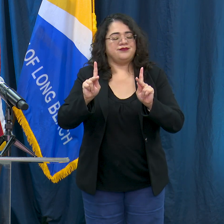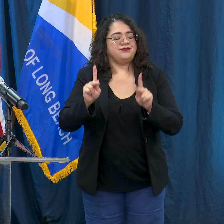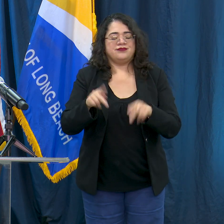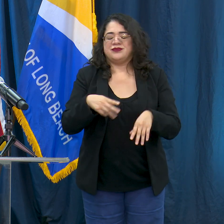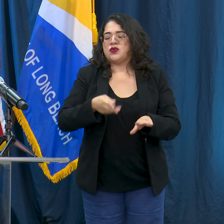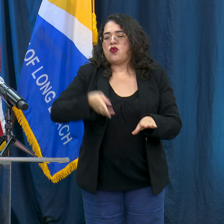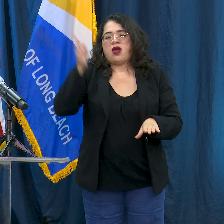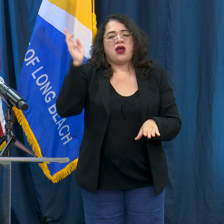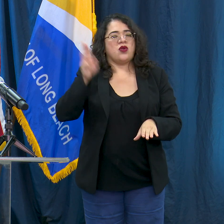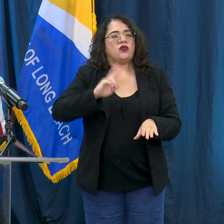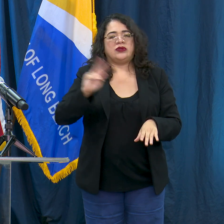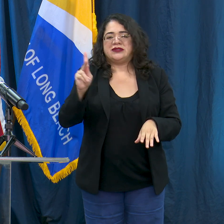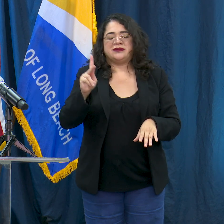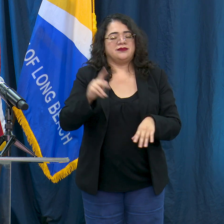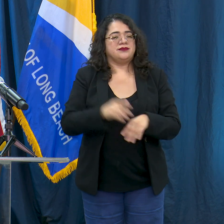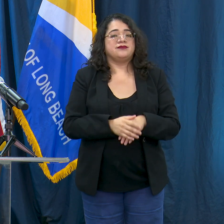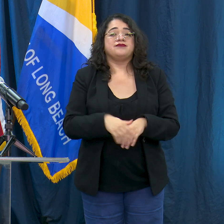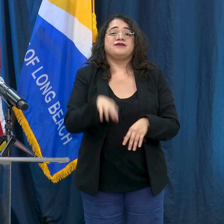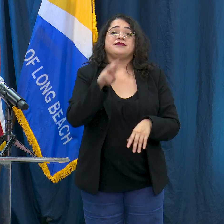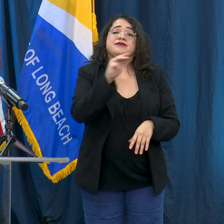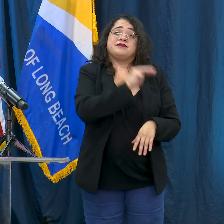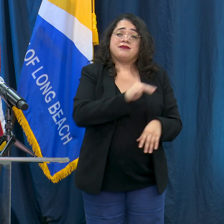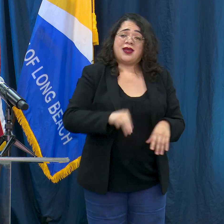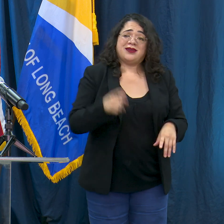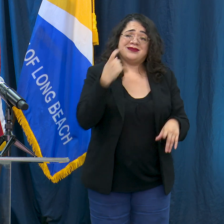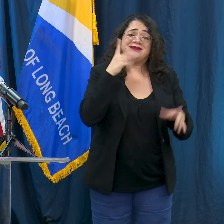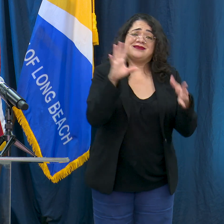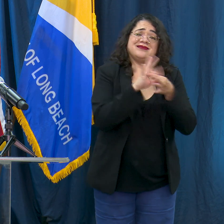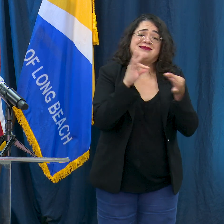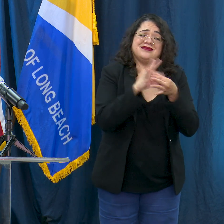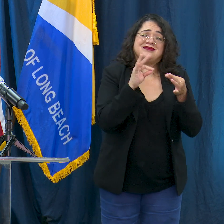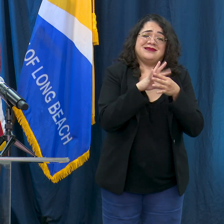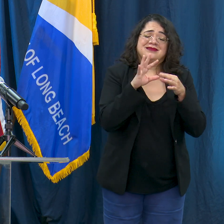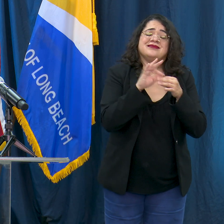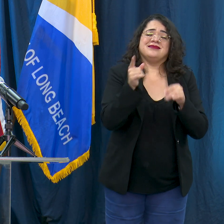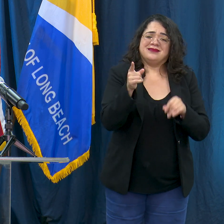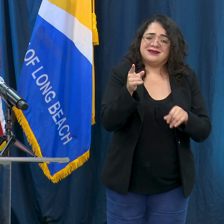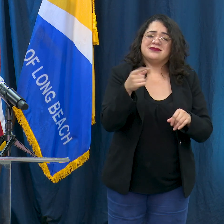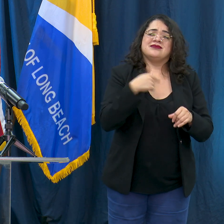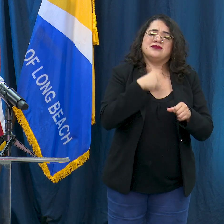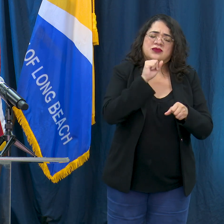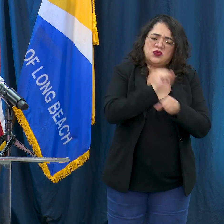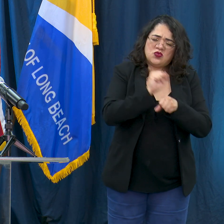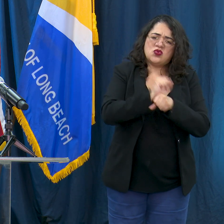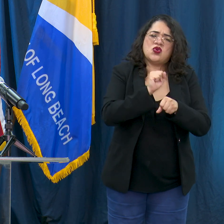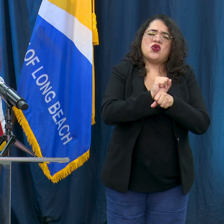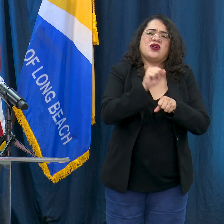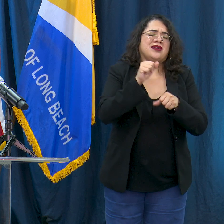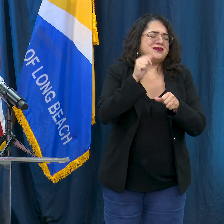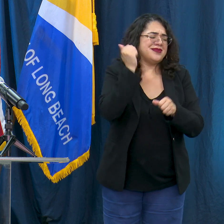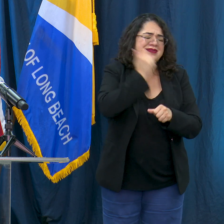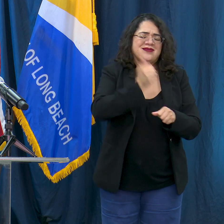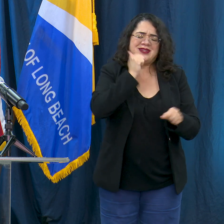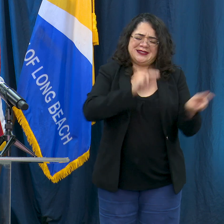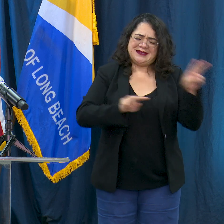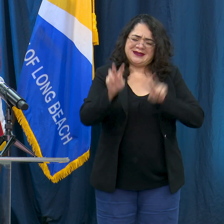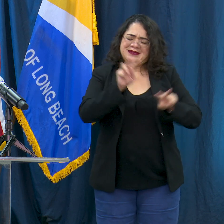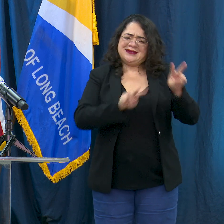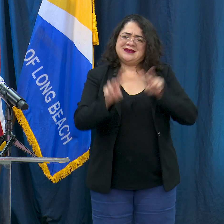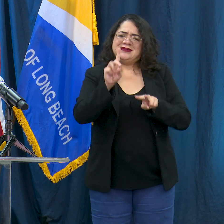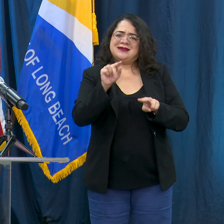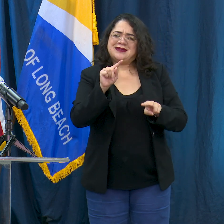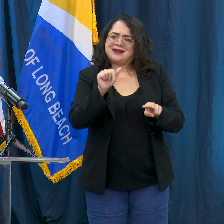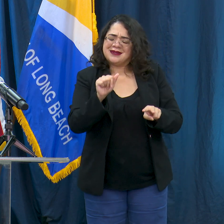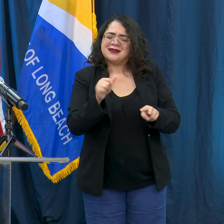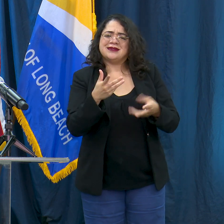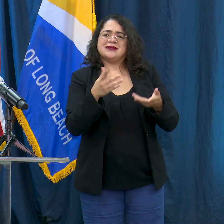that we speak, is that we are slowly reopening, and we're really working to follow the data. And it means that more and more